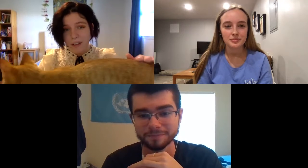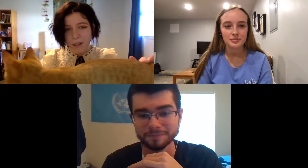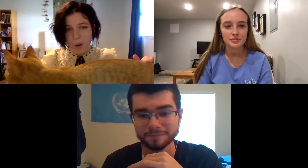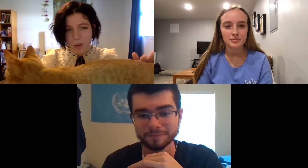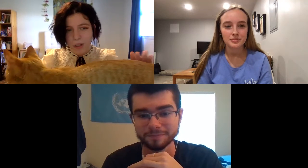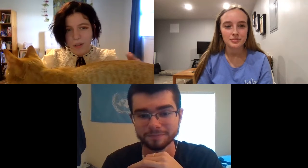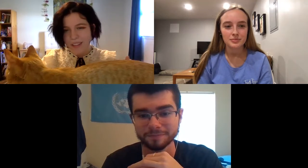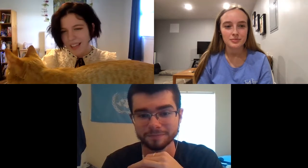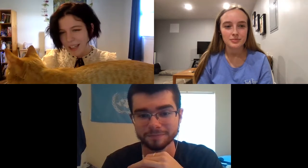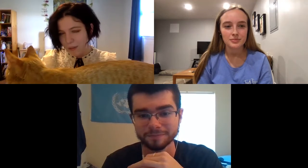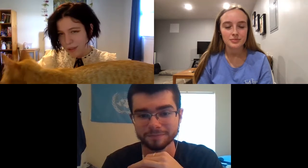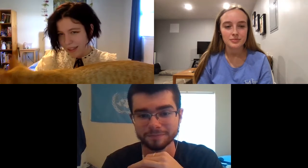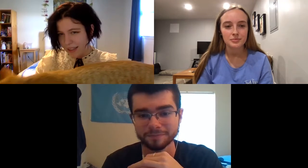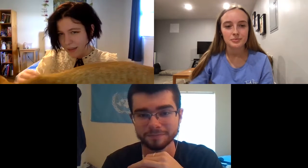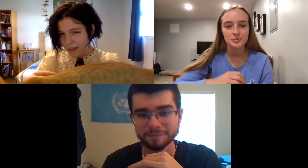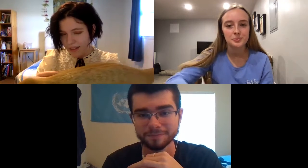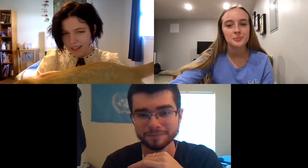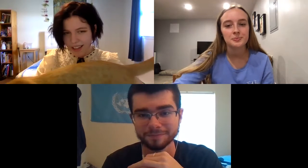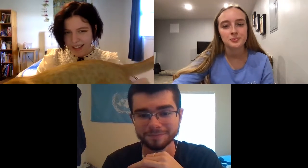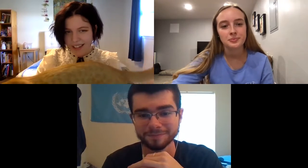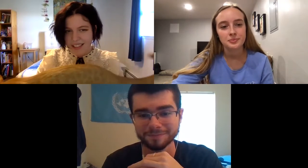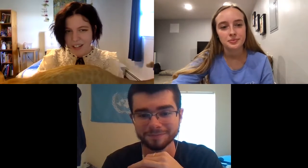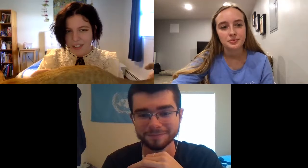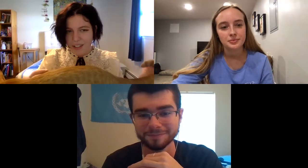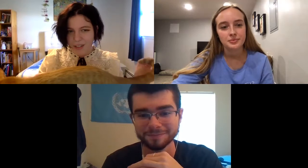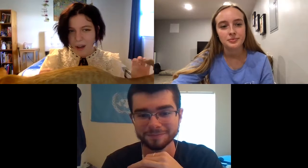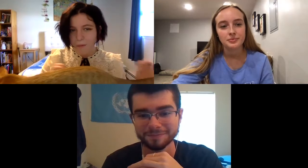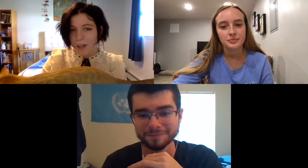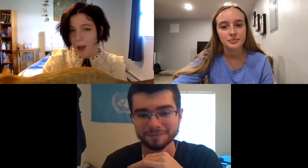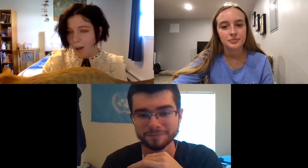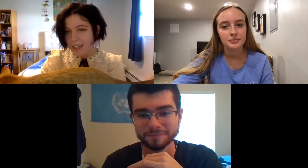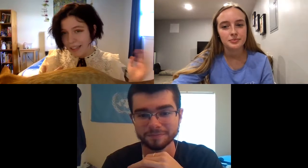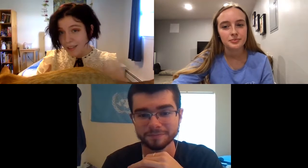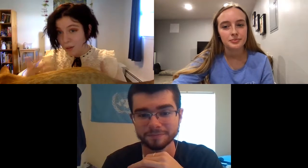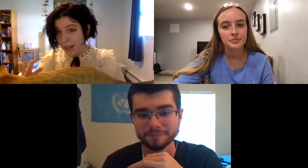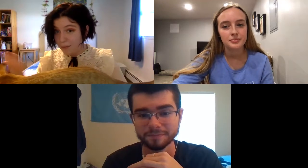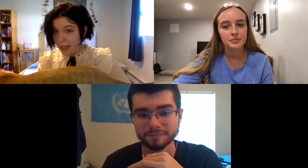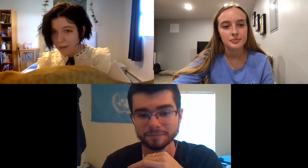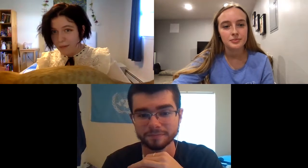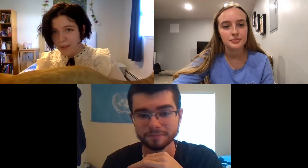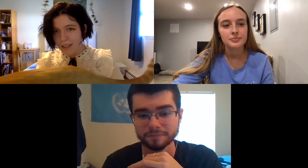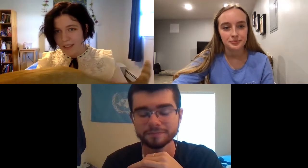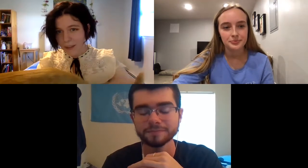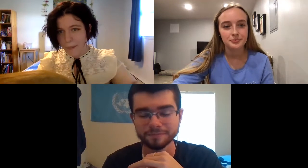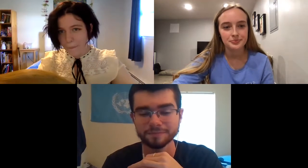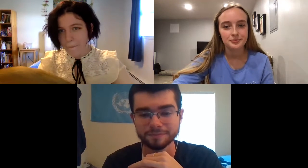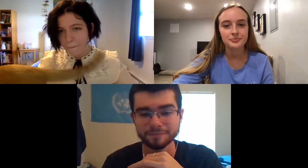learning about their culture, sign language isn't necessarily just a fun hobby. It's their way of life.